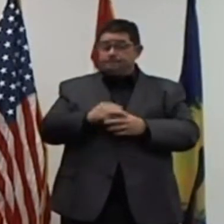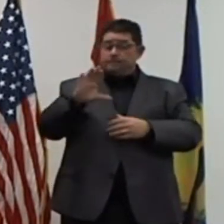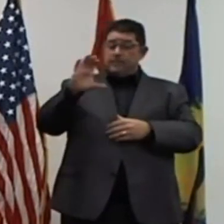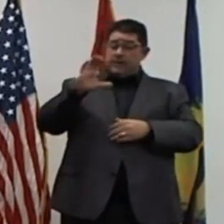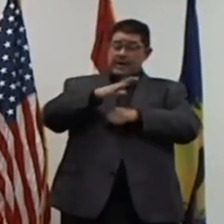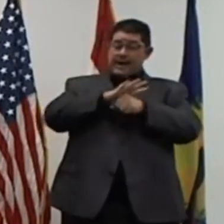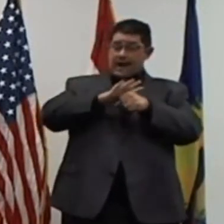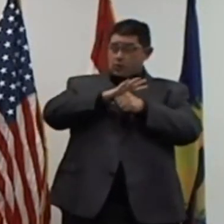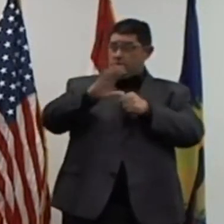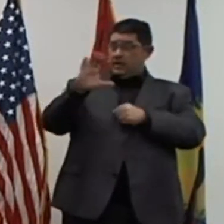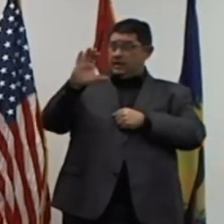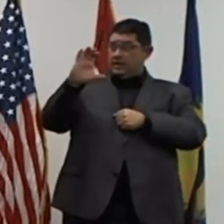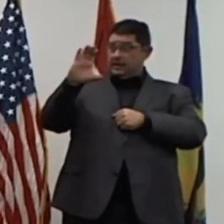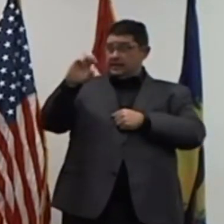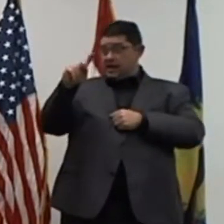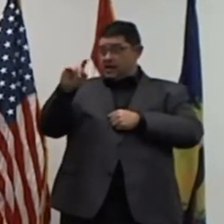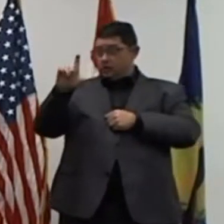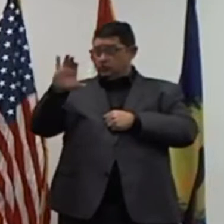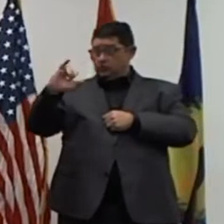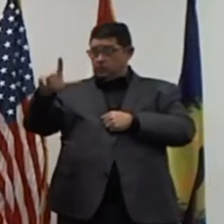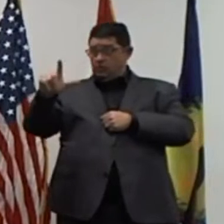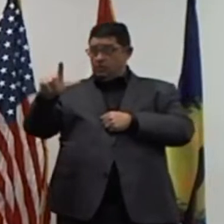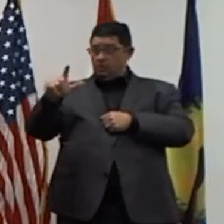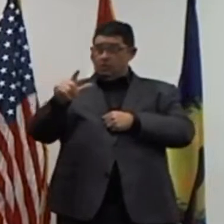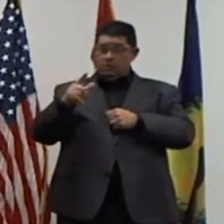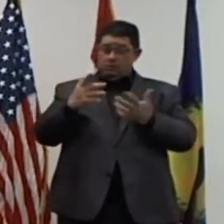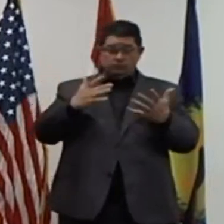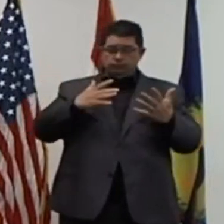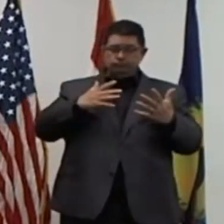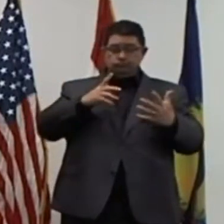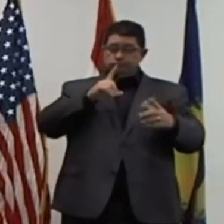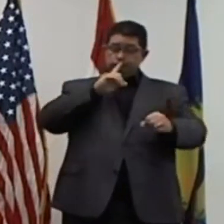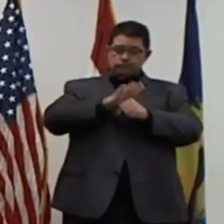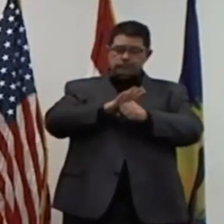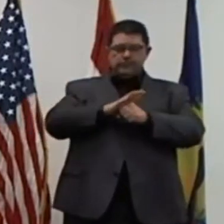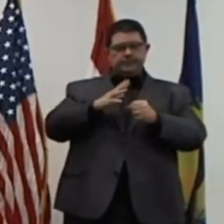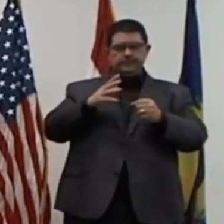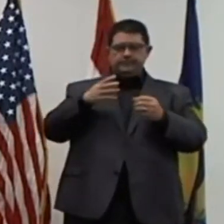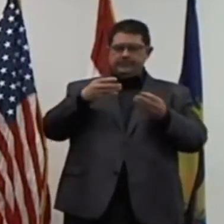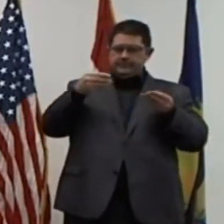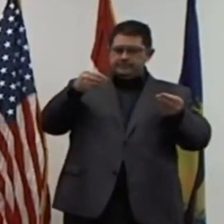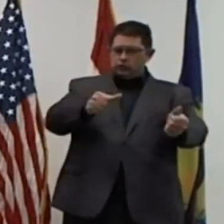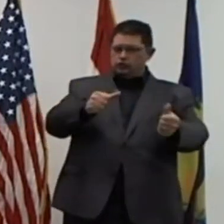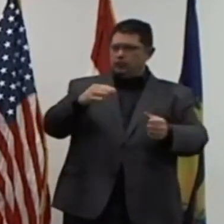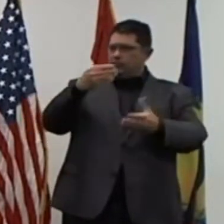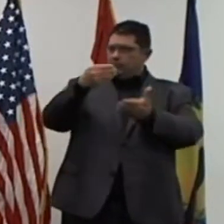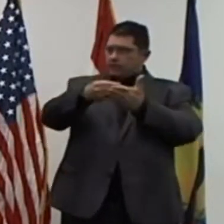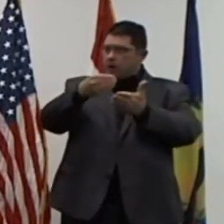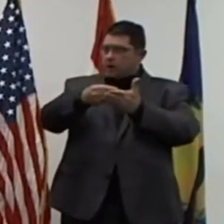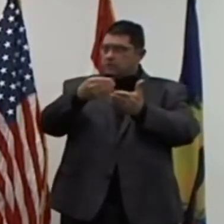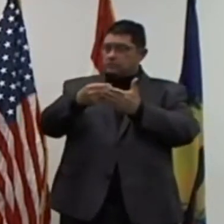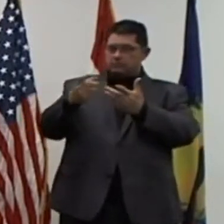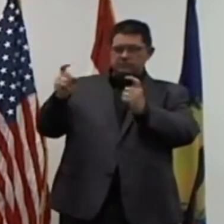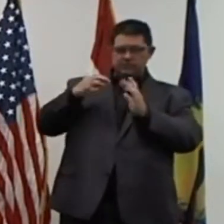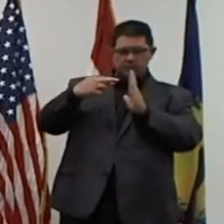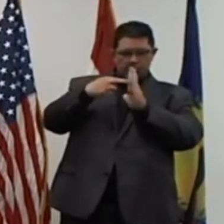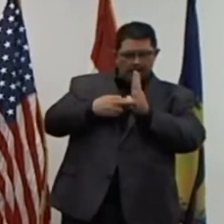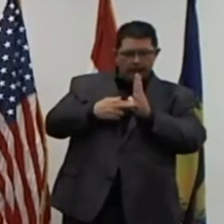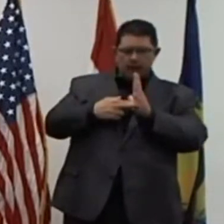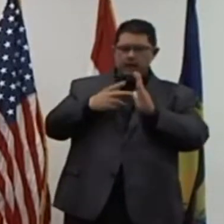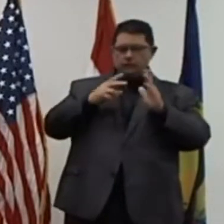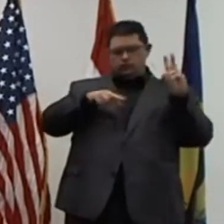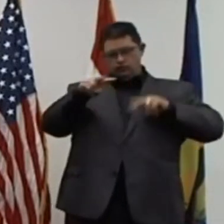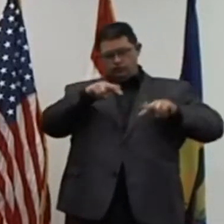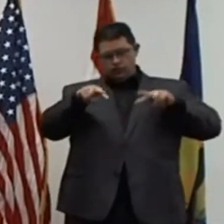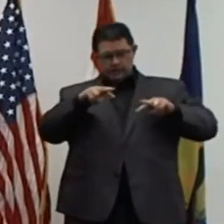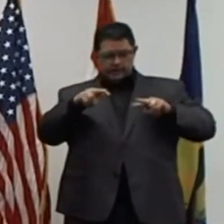is participating in the expenditure of these funds, is giving us guidelines, and is reviewing the decisions that are made, and